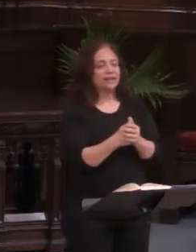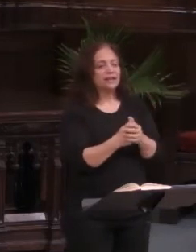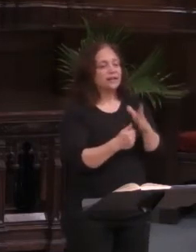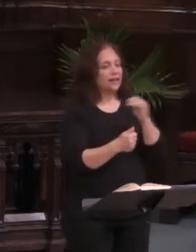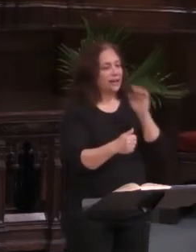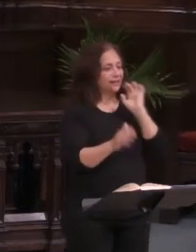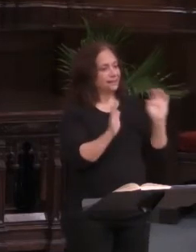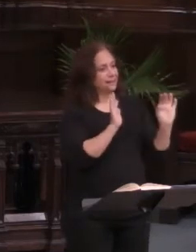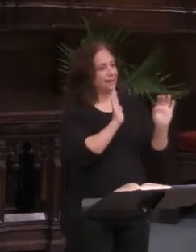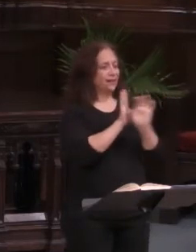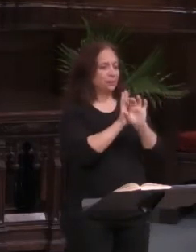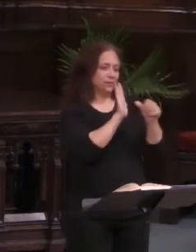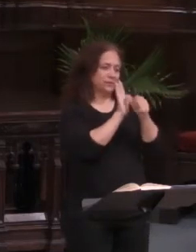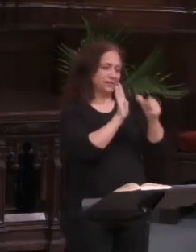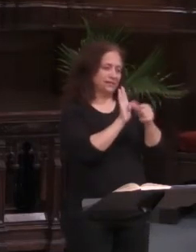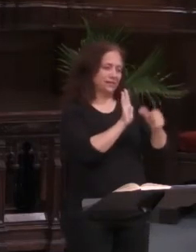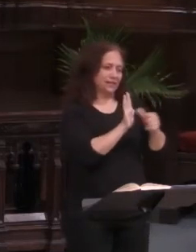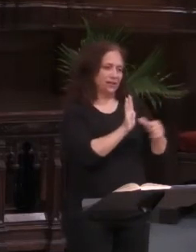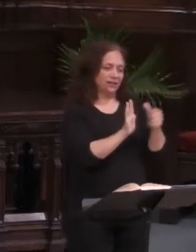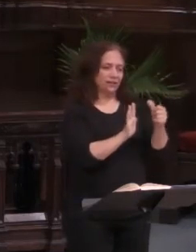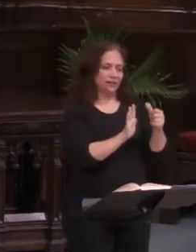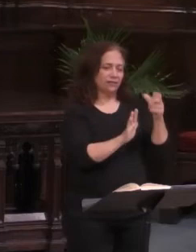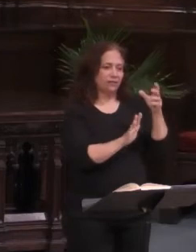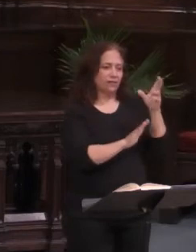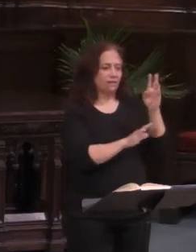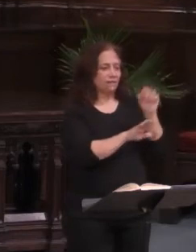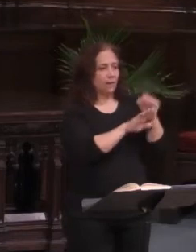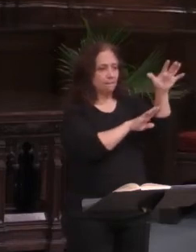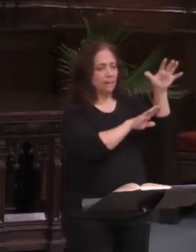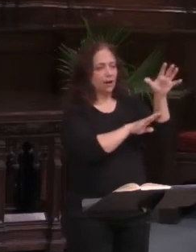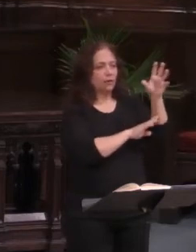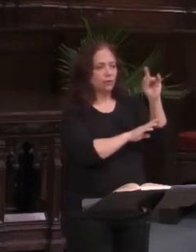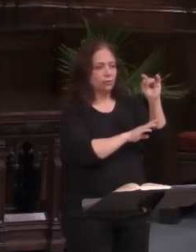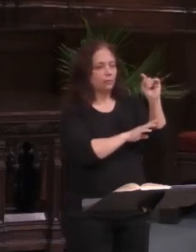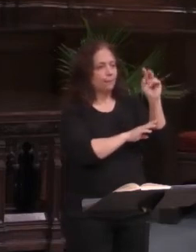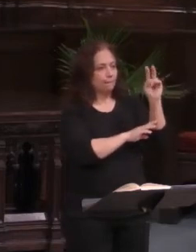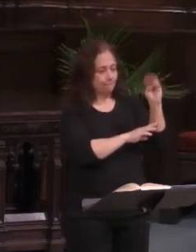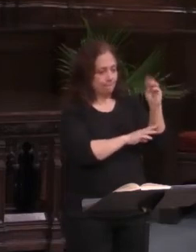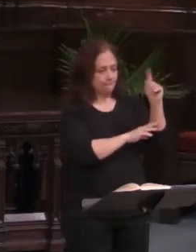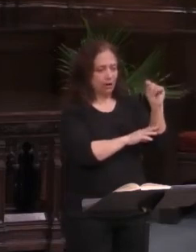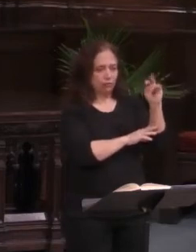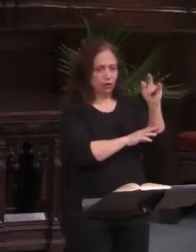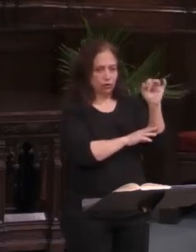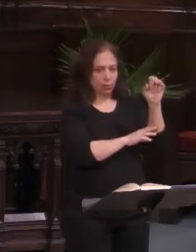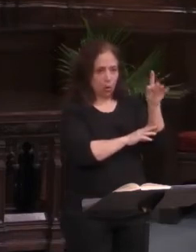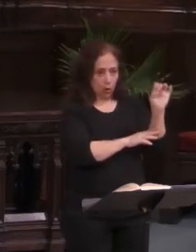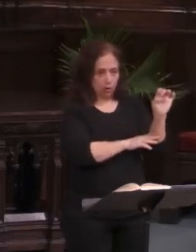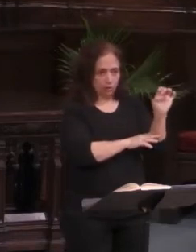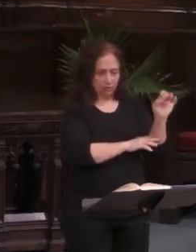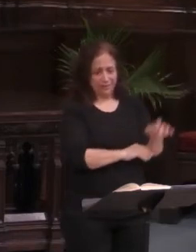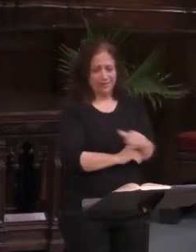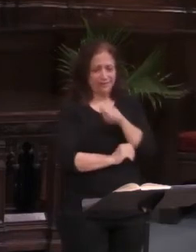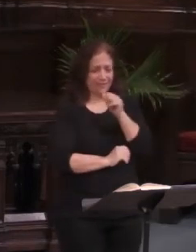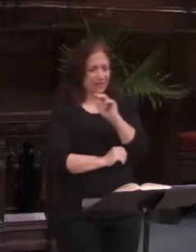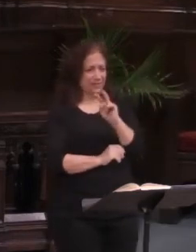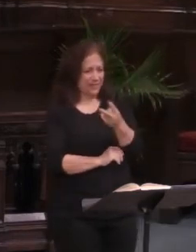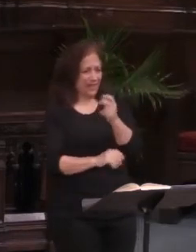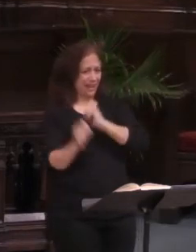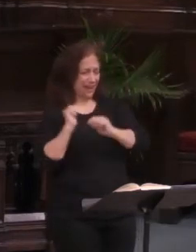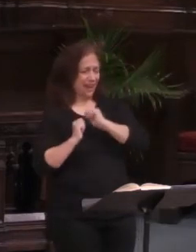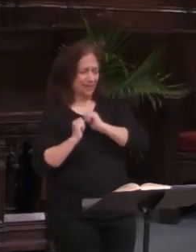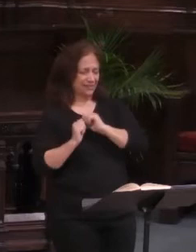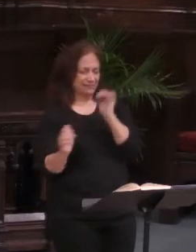later chiseled into the cliffs of Mount Rushmore. No second acts. Ridiculous.